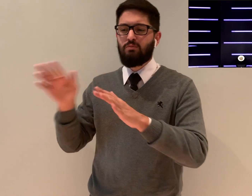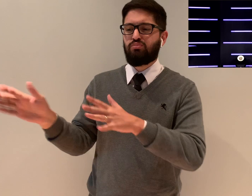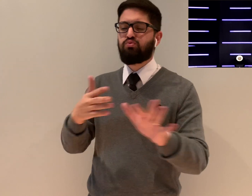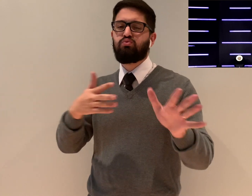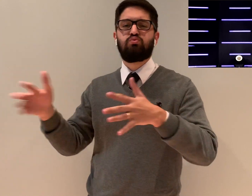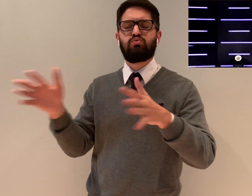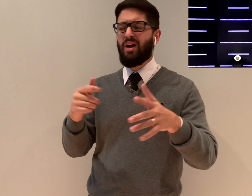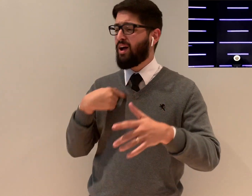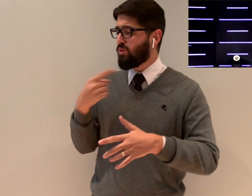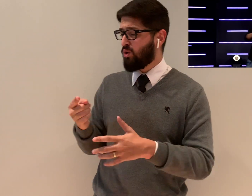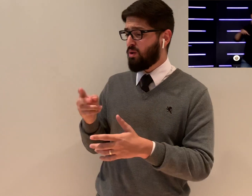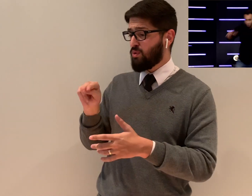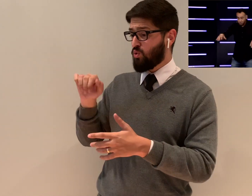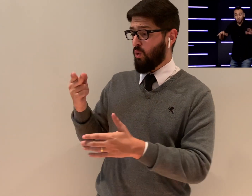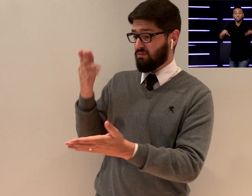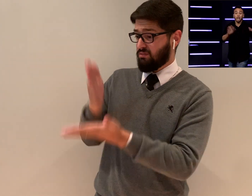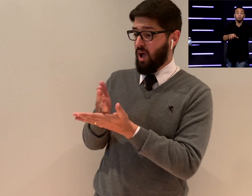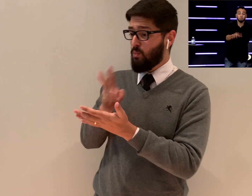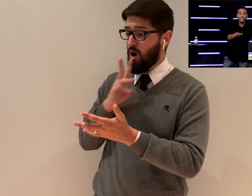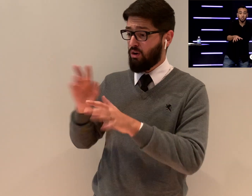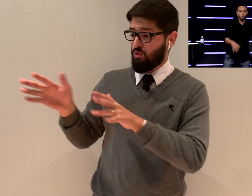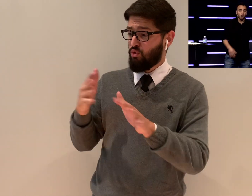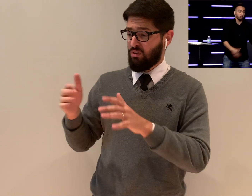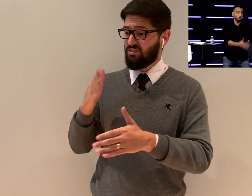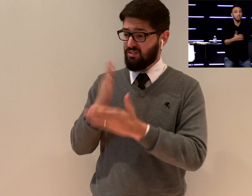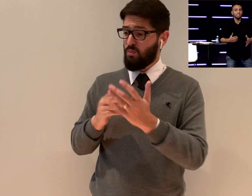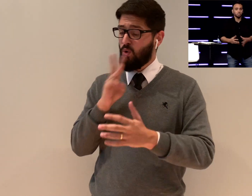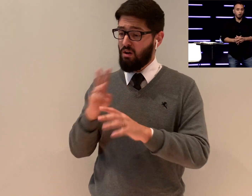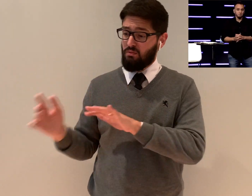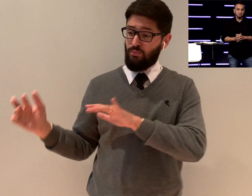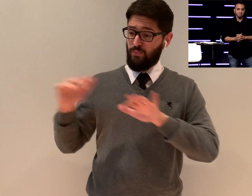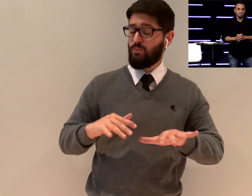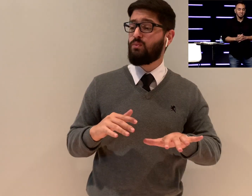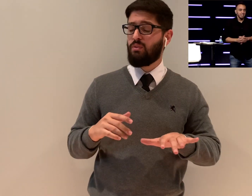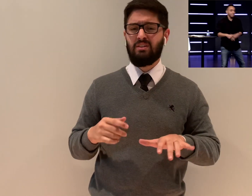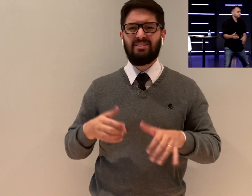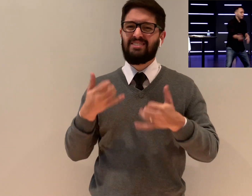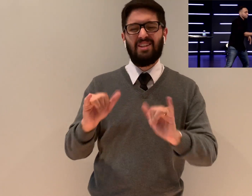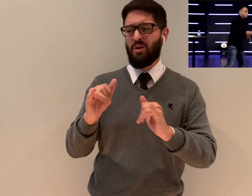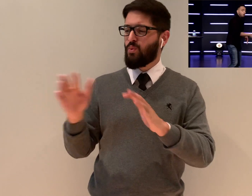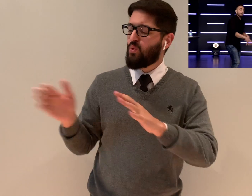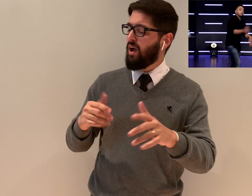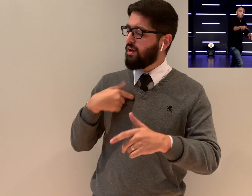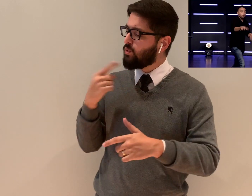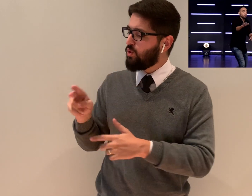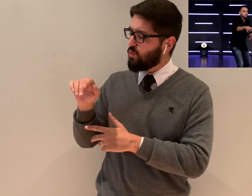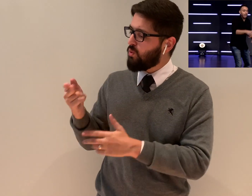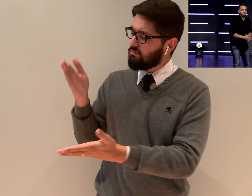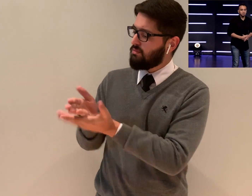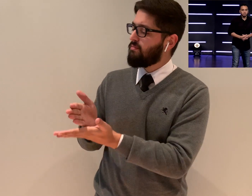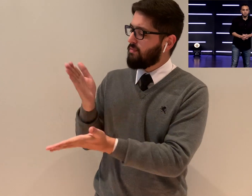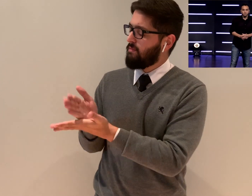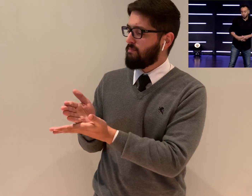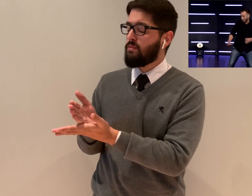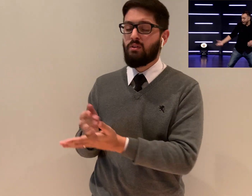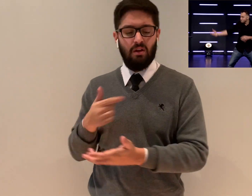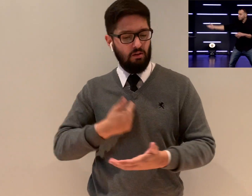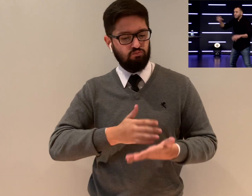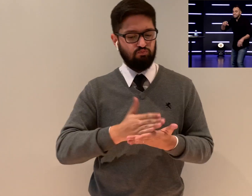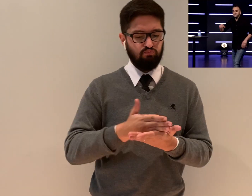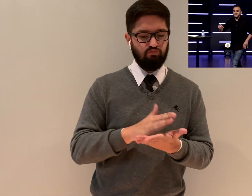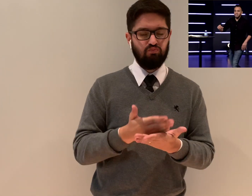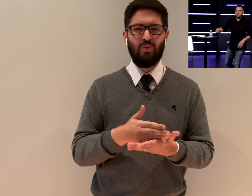splashing water. And I told Noah, stop splashing water because you're getting some on me. And he's splashing water. I'm like, Noah, stop. So